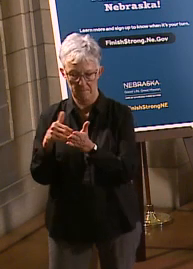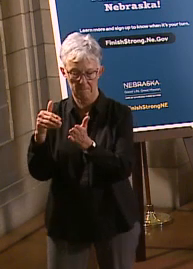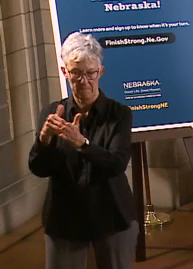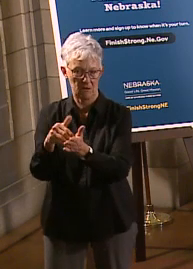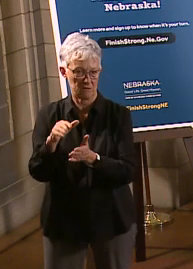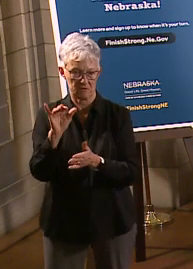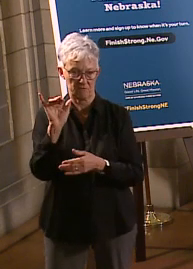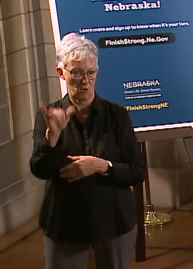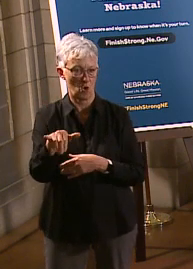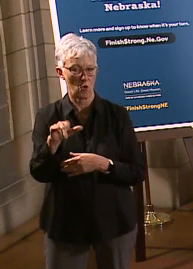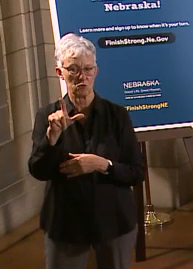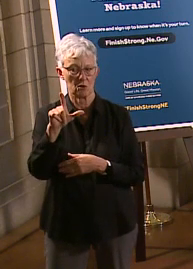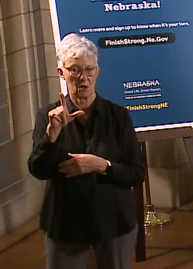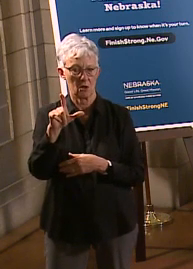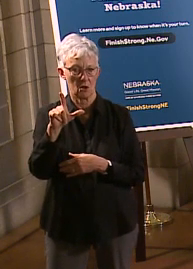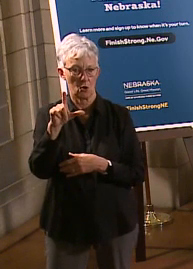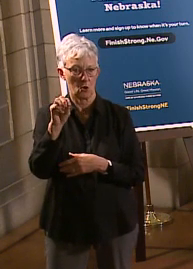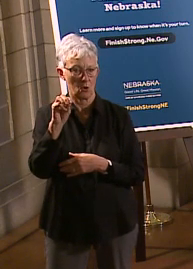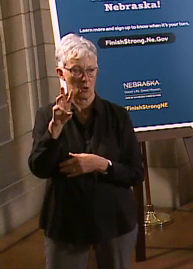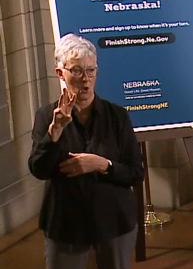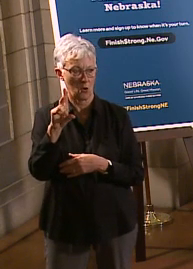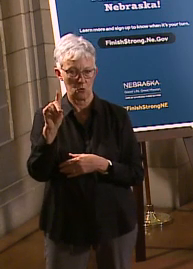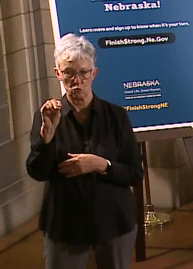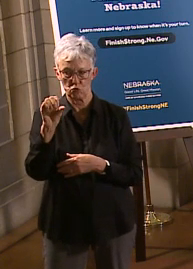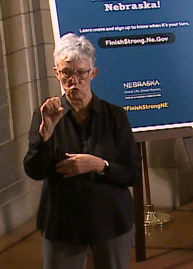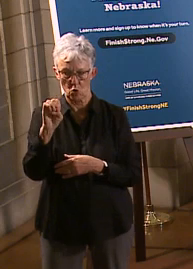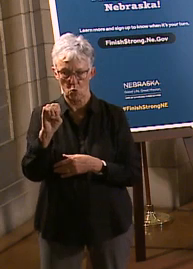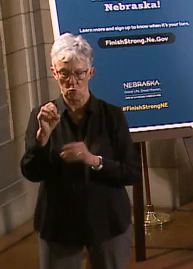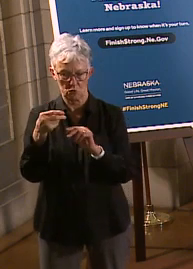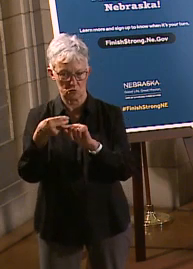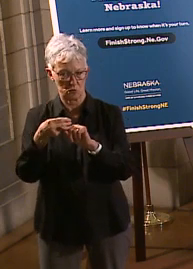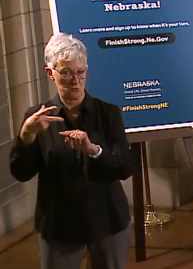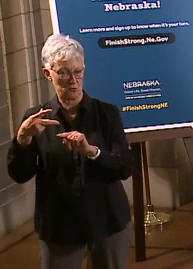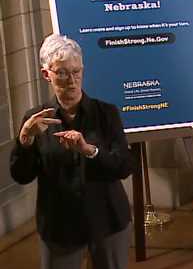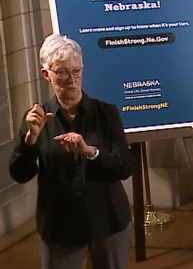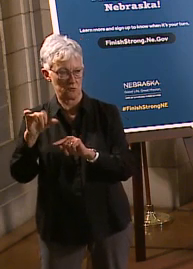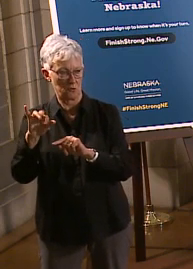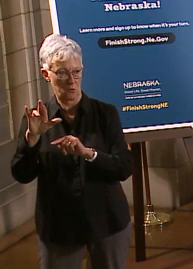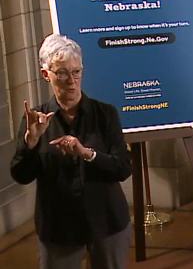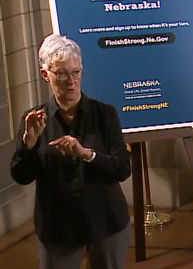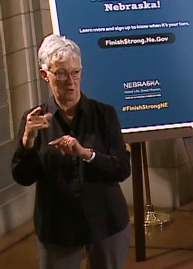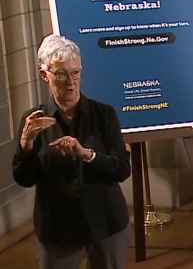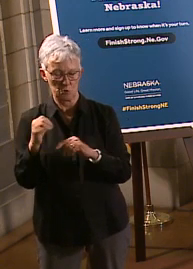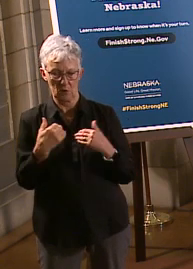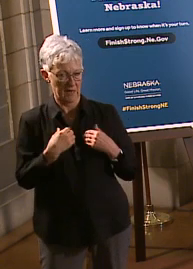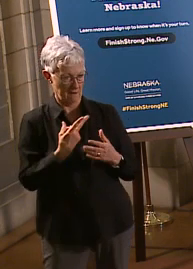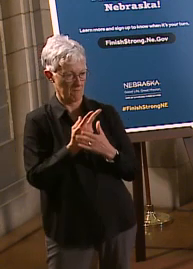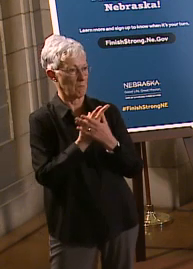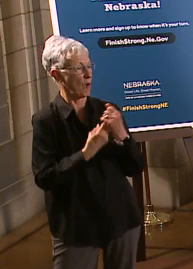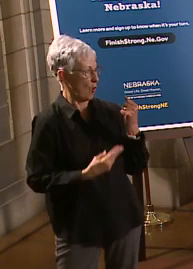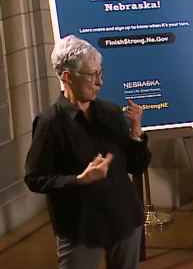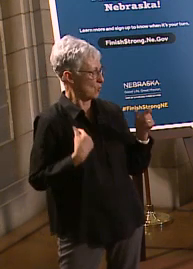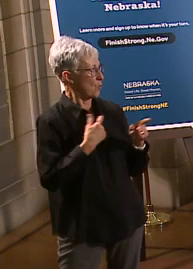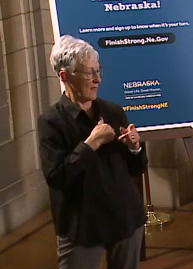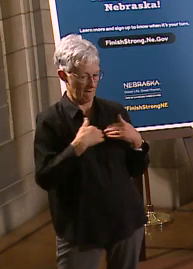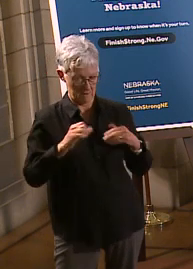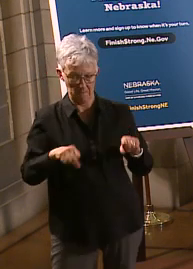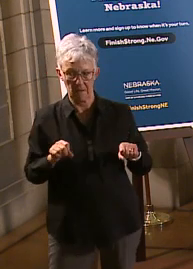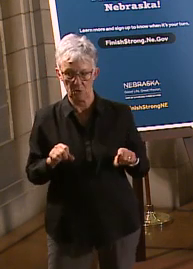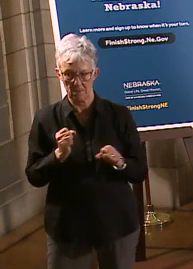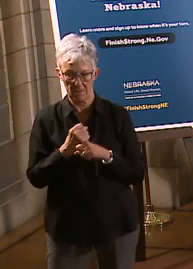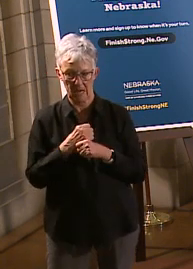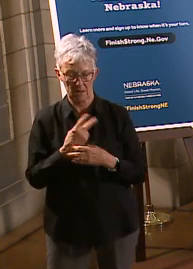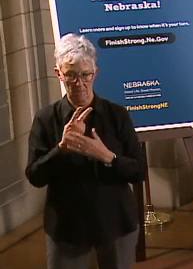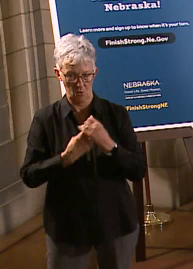syringes to the U.S. government, but we're also providing standard syringes. So we do have the capabilities to make both, and we're